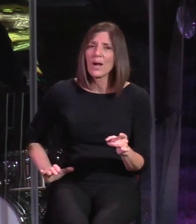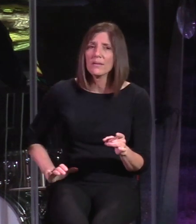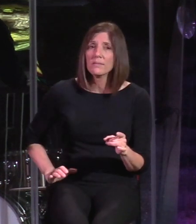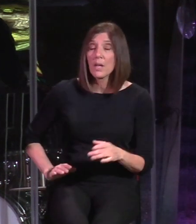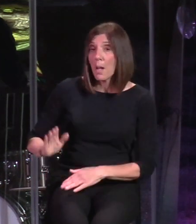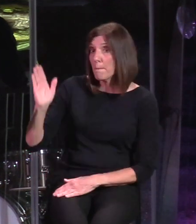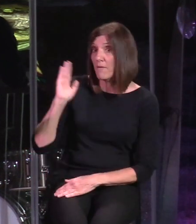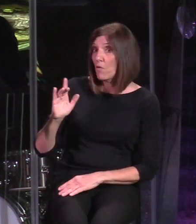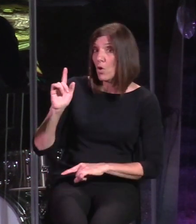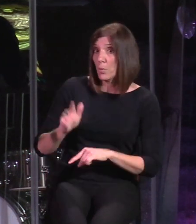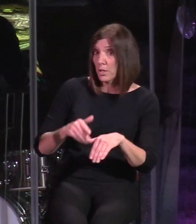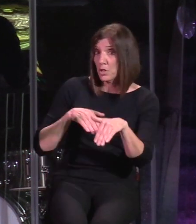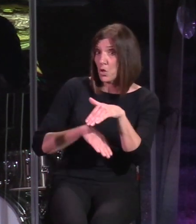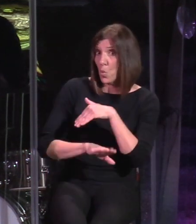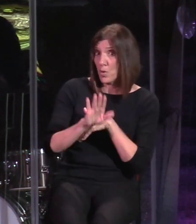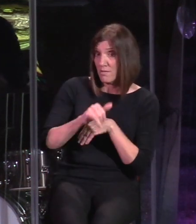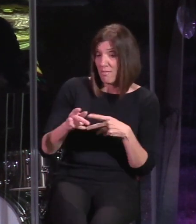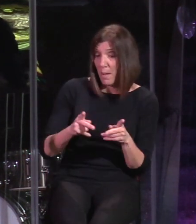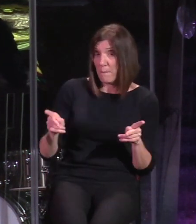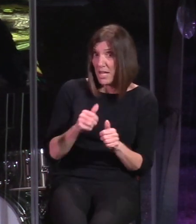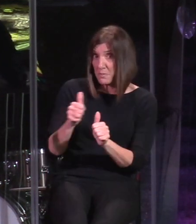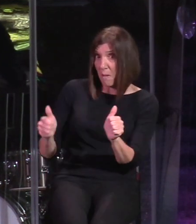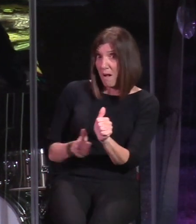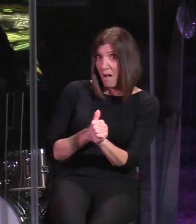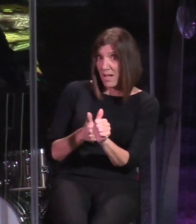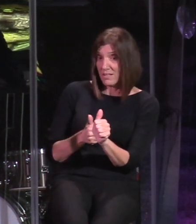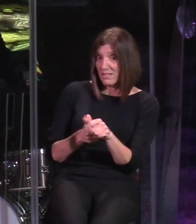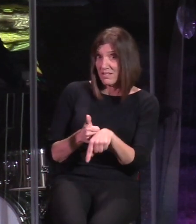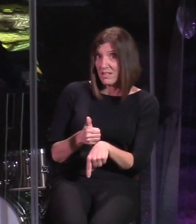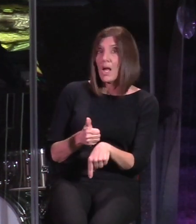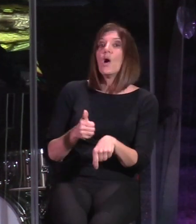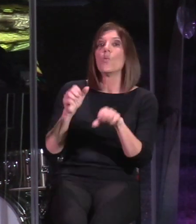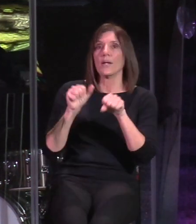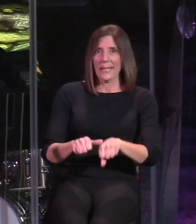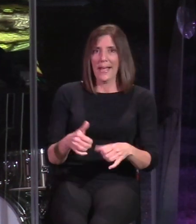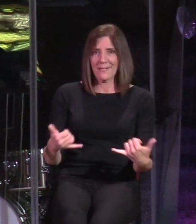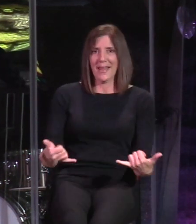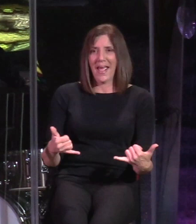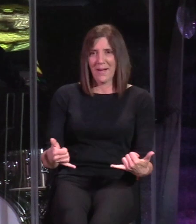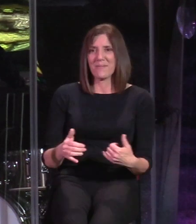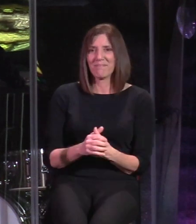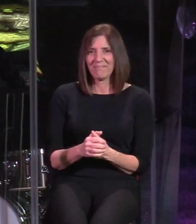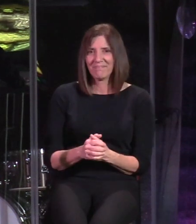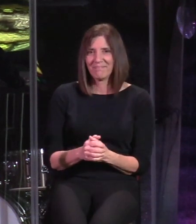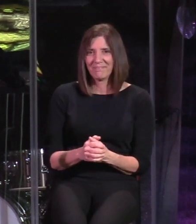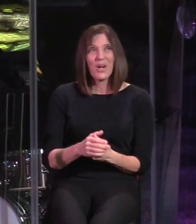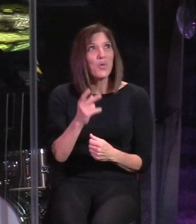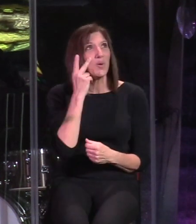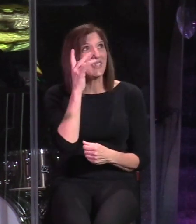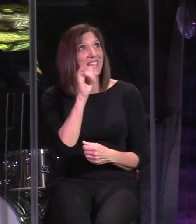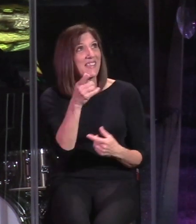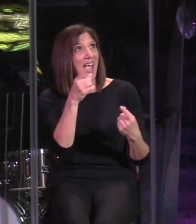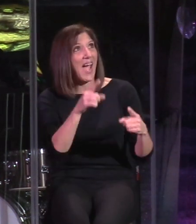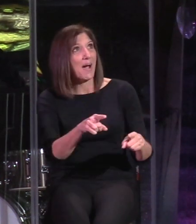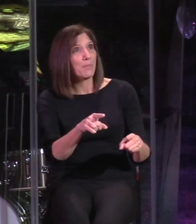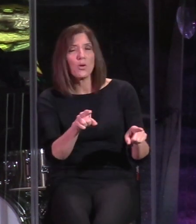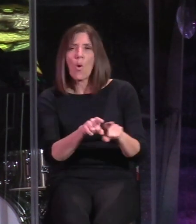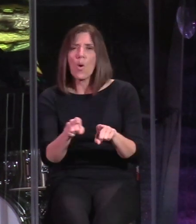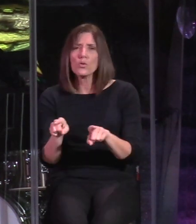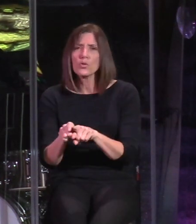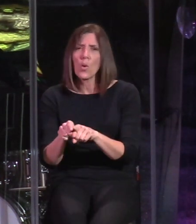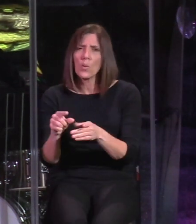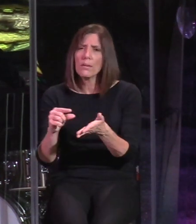we couldn't enter into the holy place, now a way has been made. And we even see this in the recounting